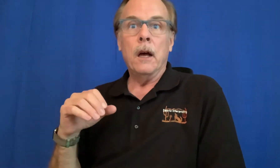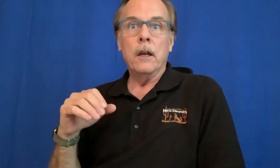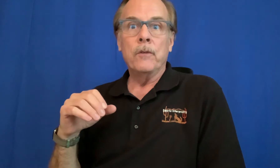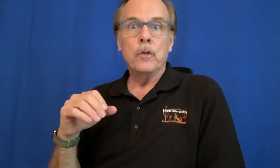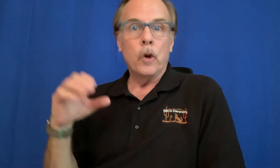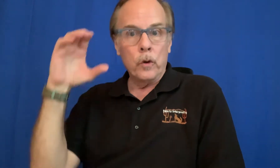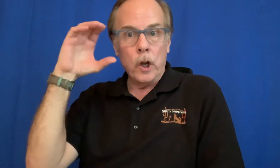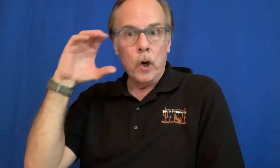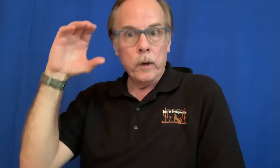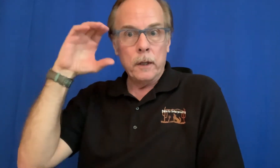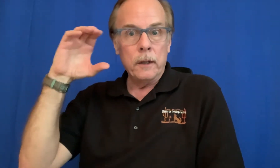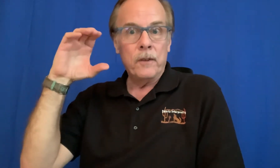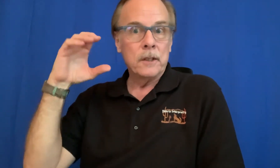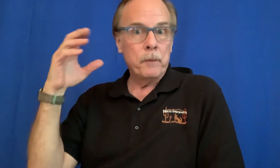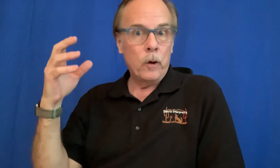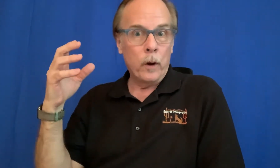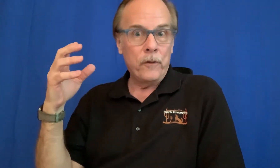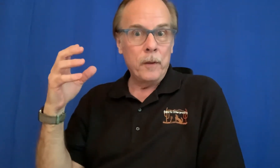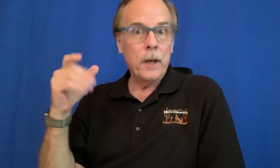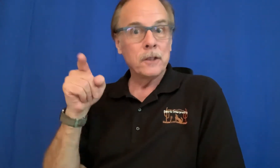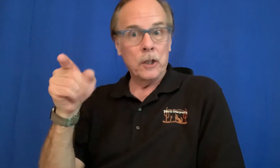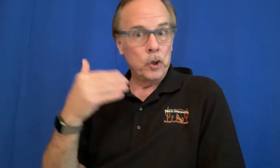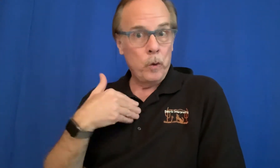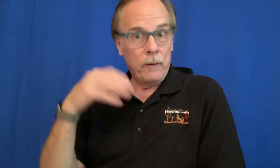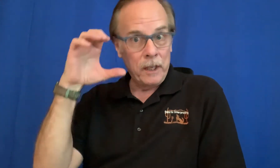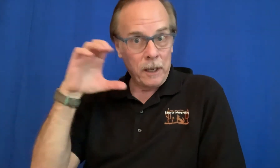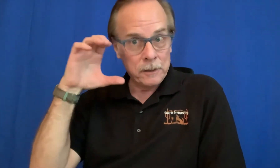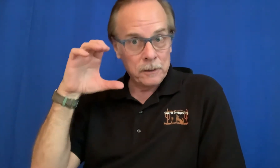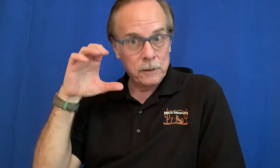If you don't know if it's a male or a female, like, do you have any cousins?